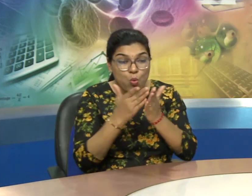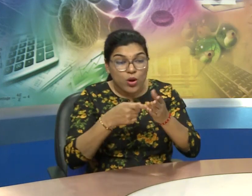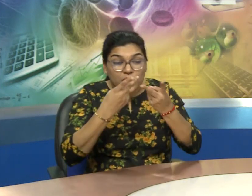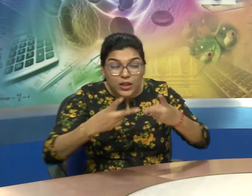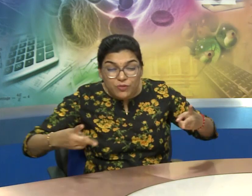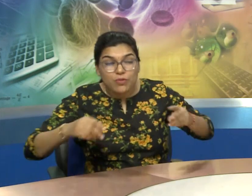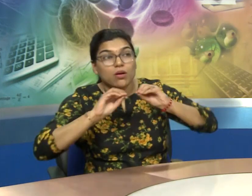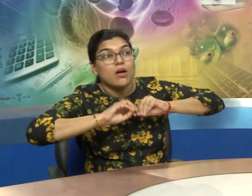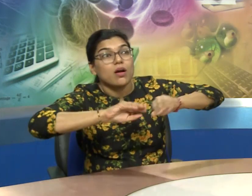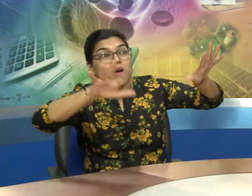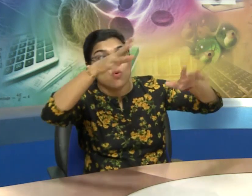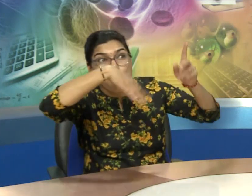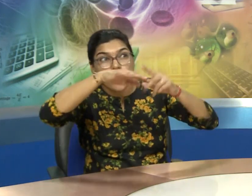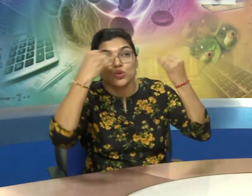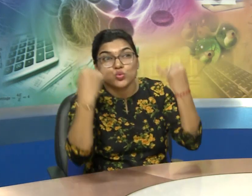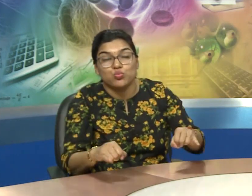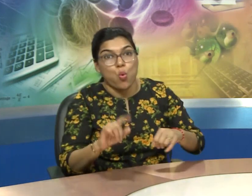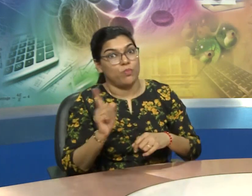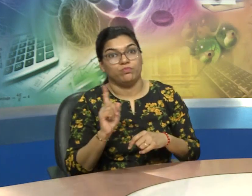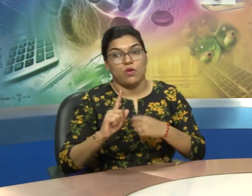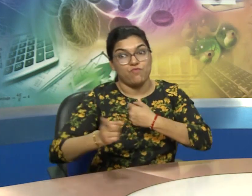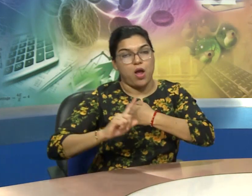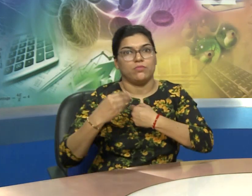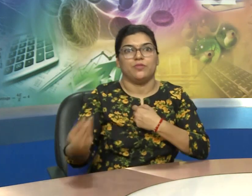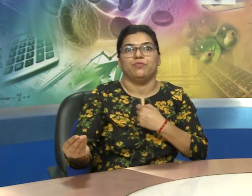some act that needs to be enforced.